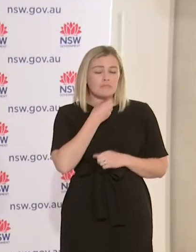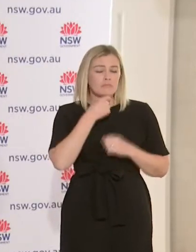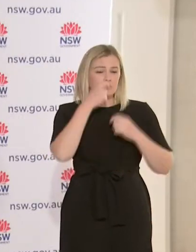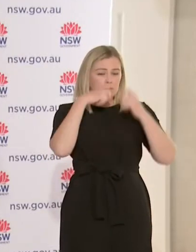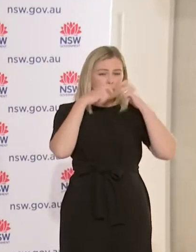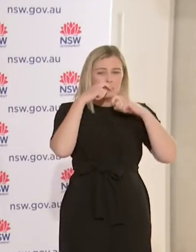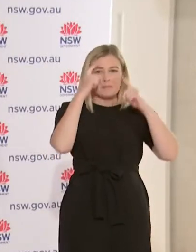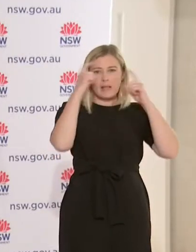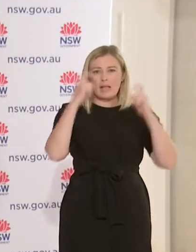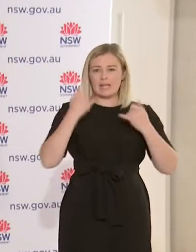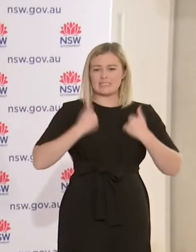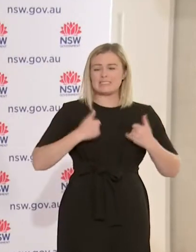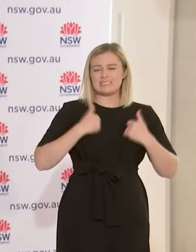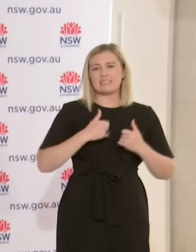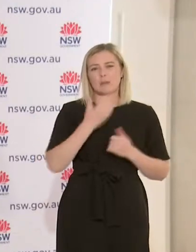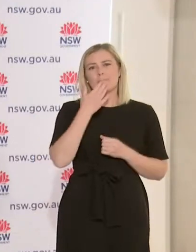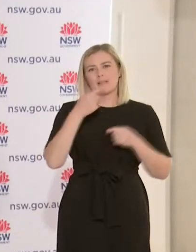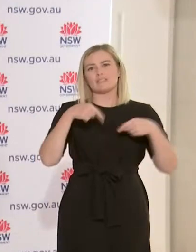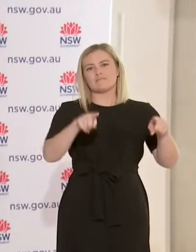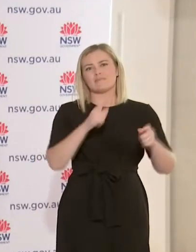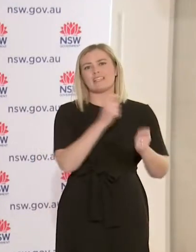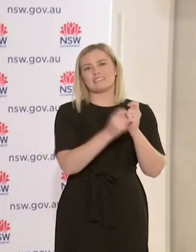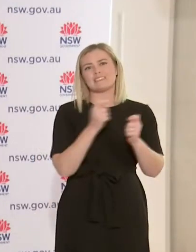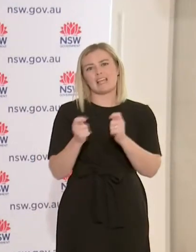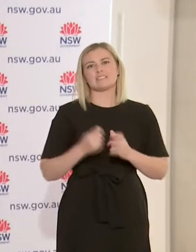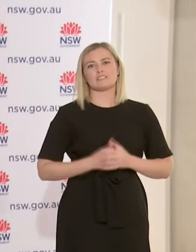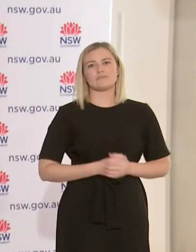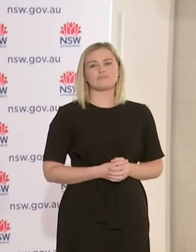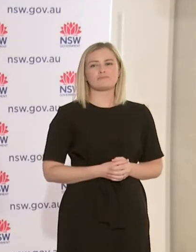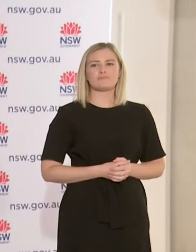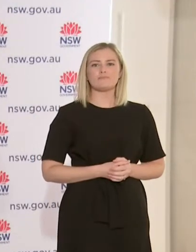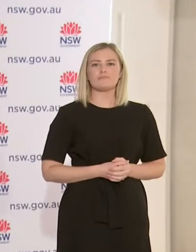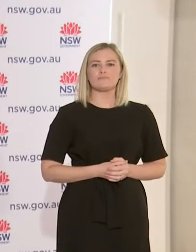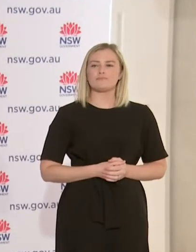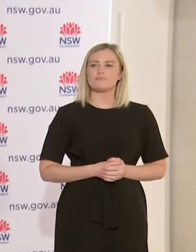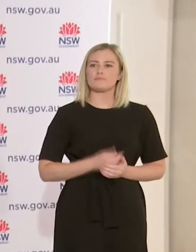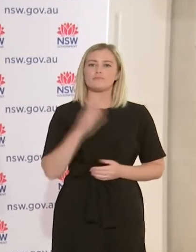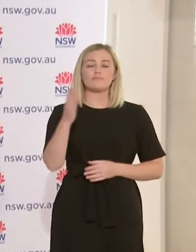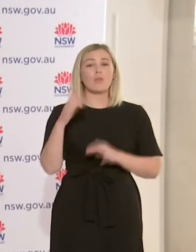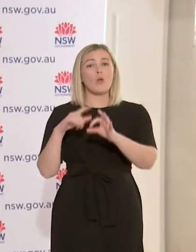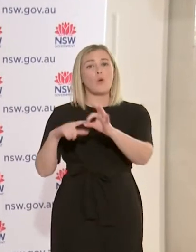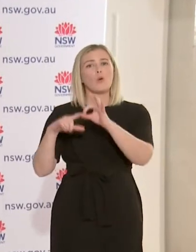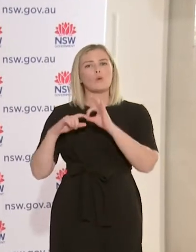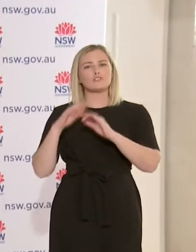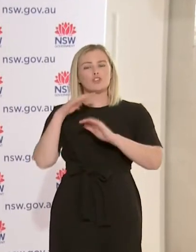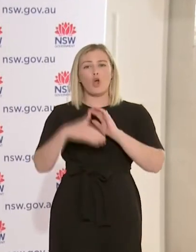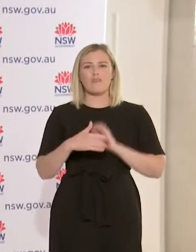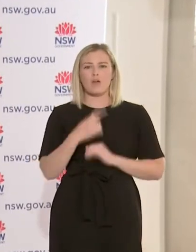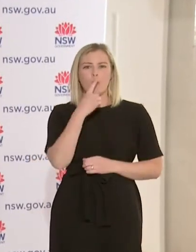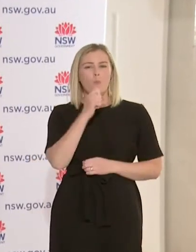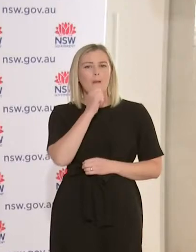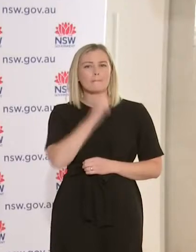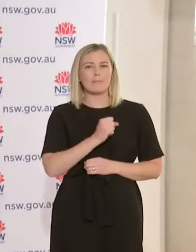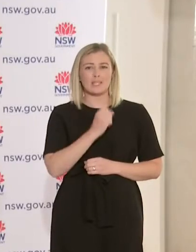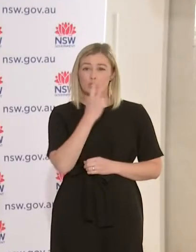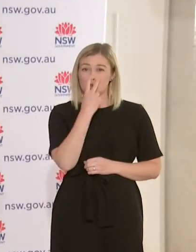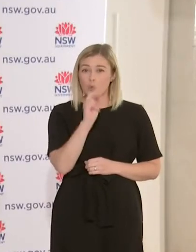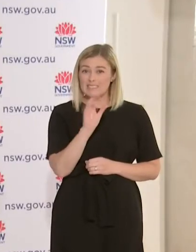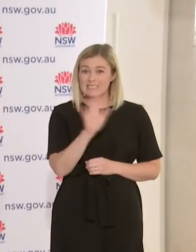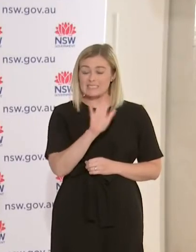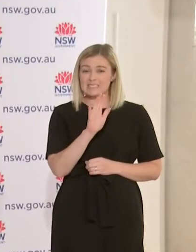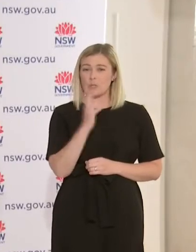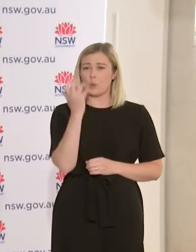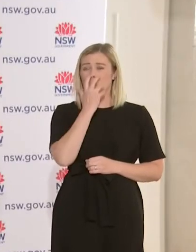health advice. Thank you. Dr. Say is other man in his 20s who's died doing anything with regards to vaccination